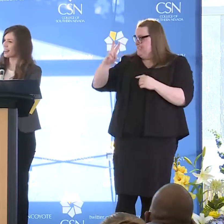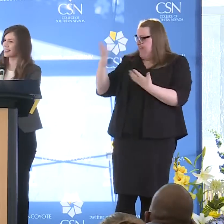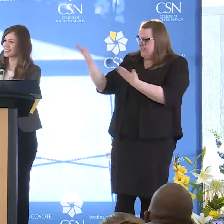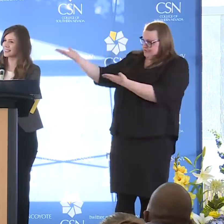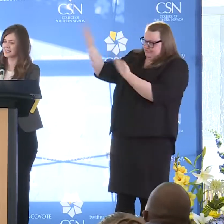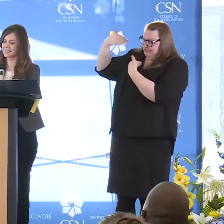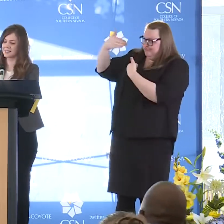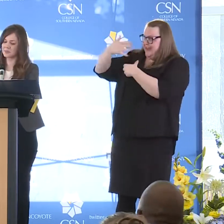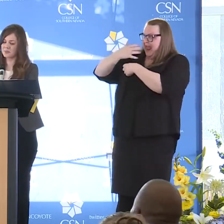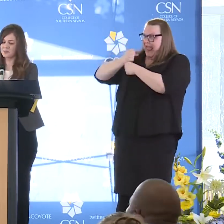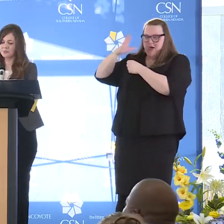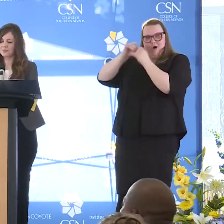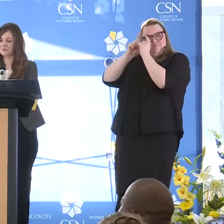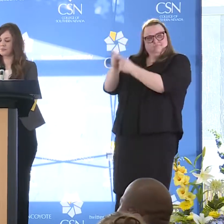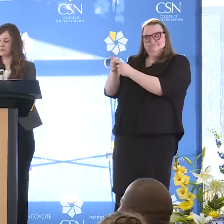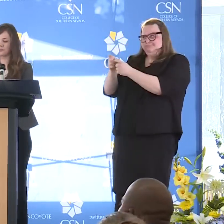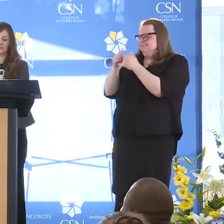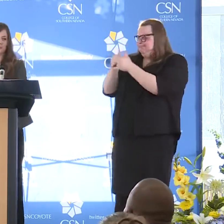get your check.